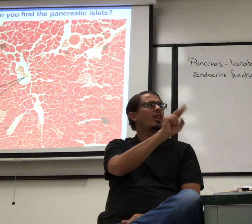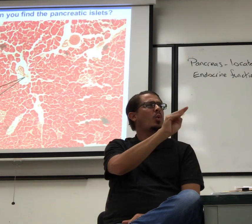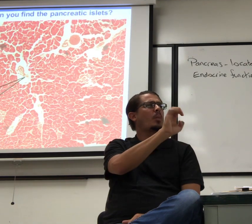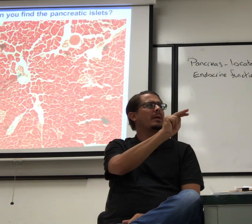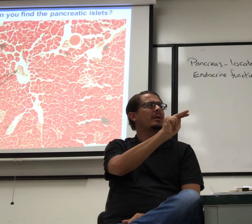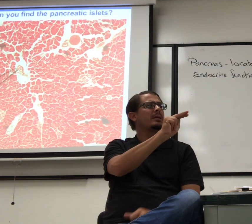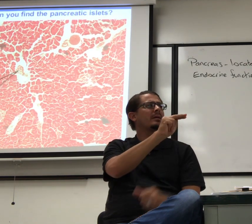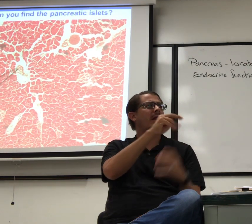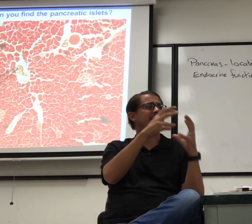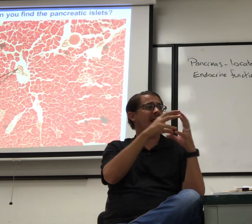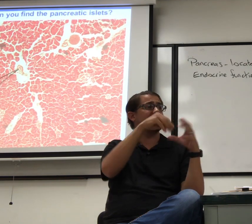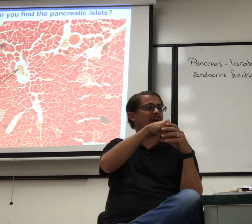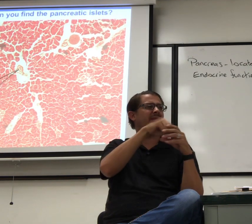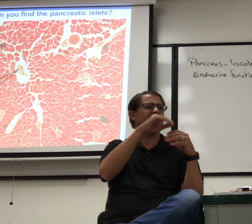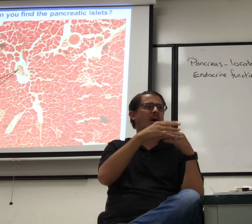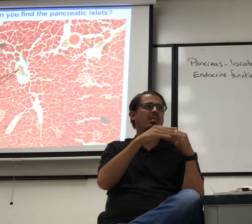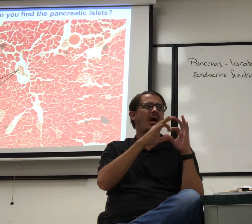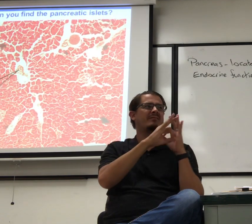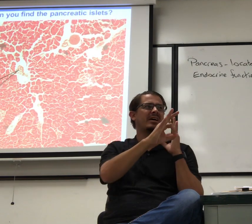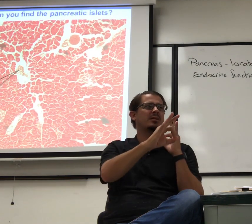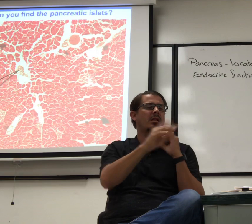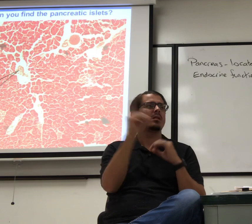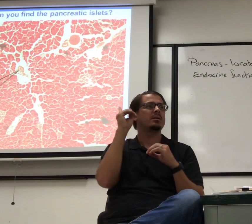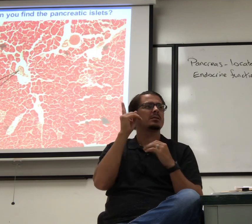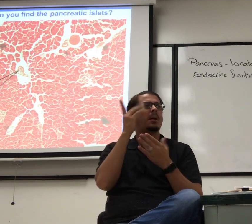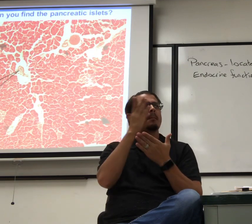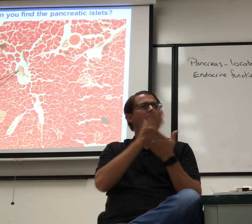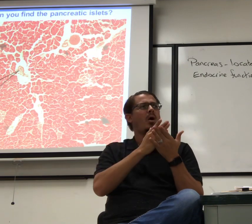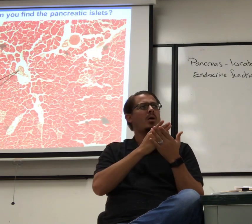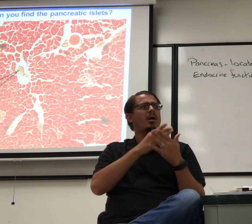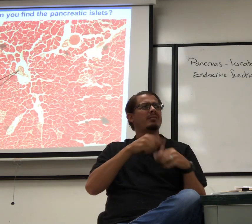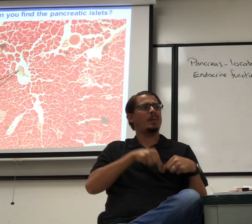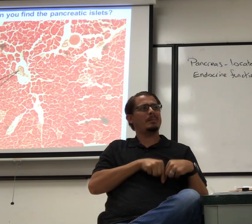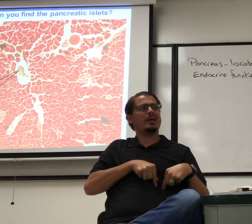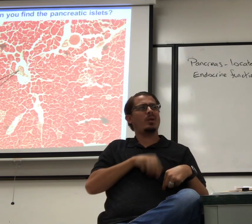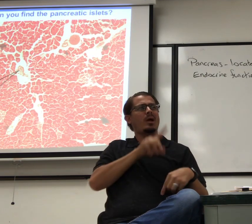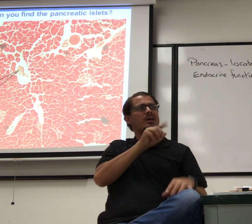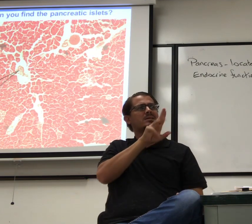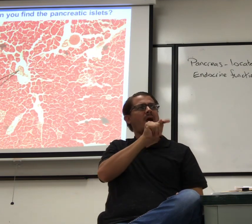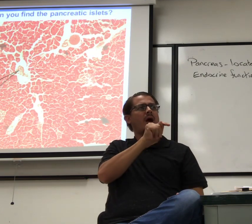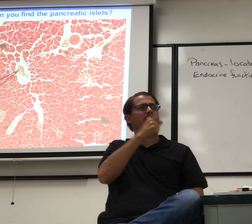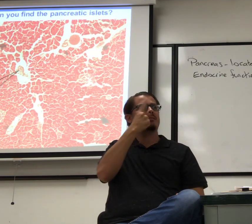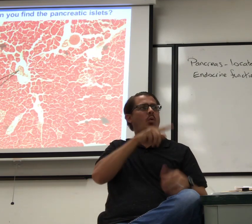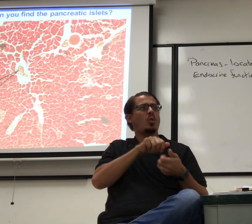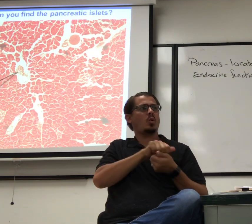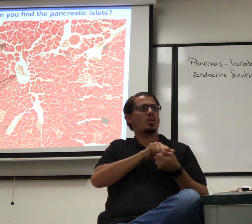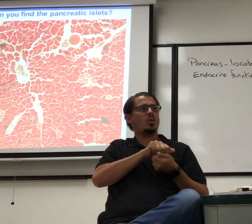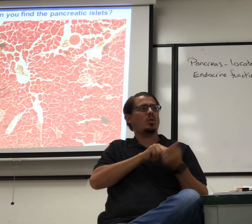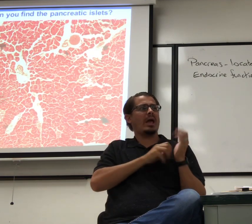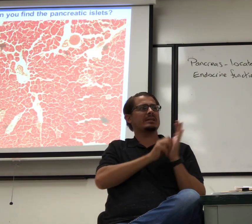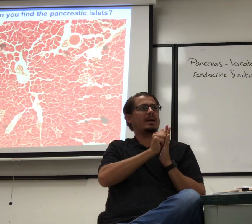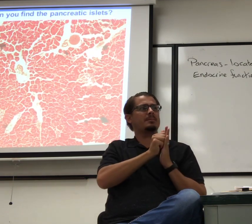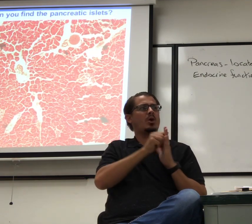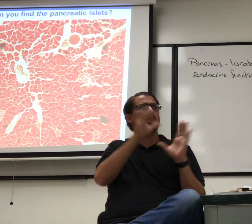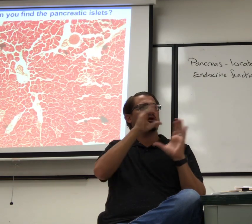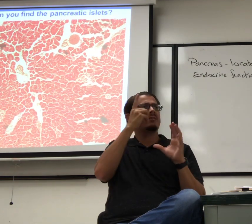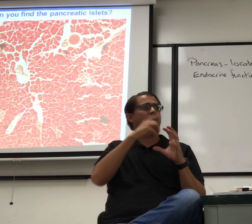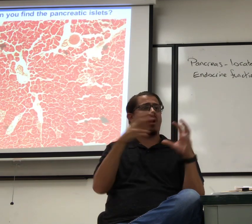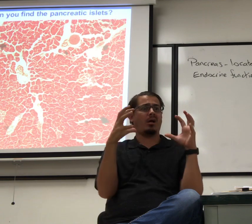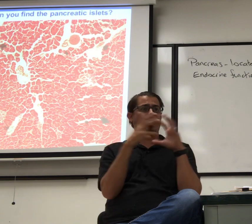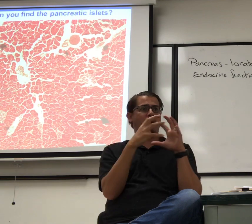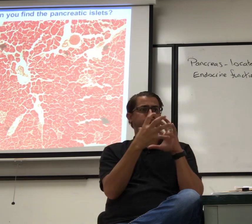it, not it, not it, not it. If you see something with a lumen and cells inside, it's probably a blood vessel. This looks like it